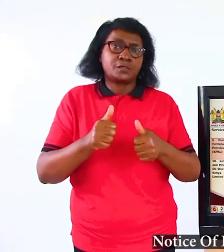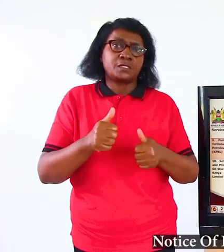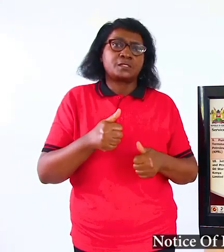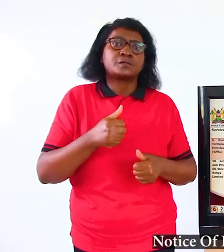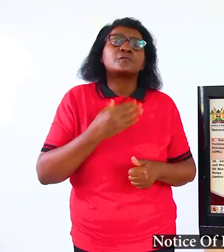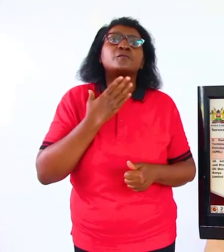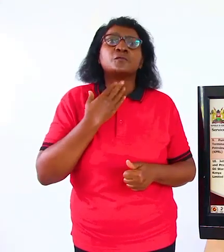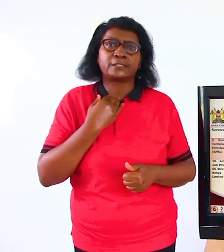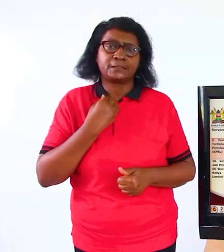NOI.